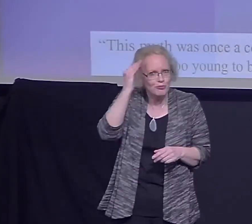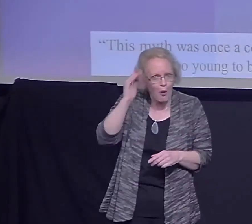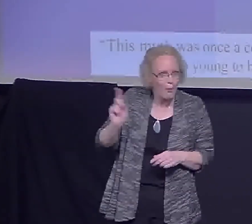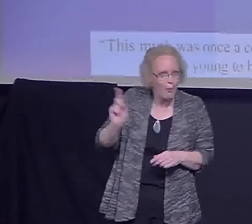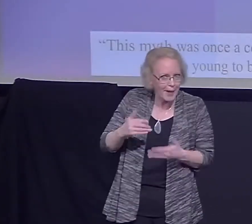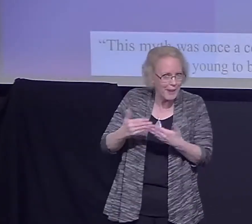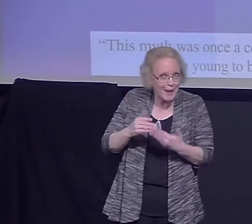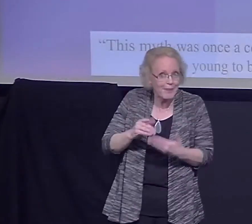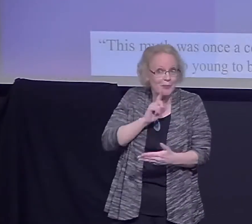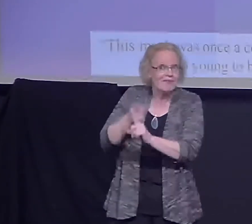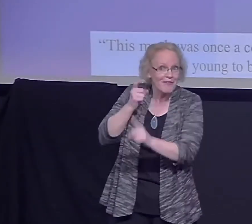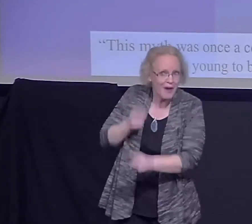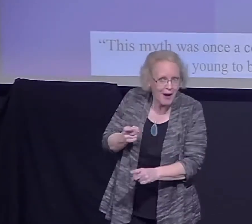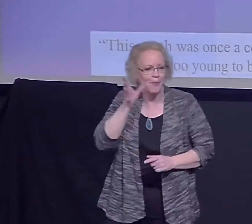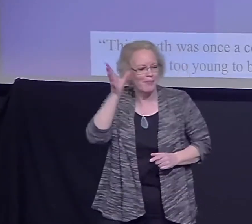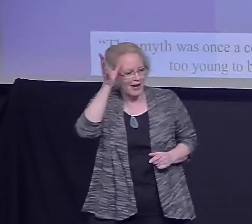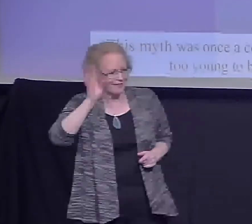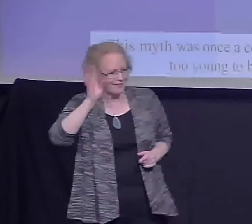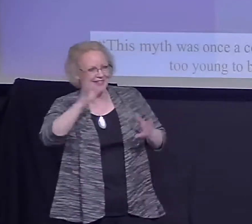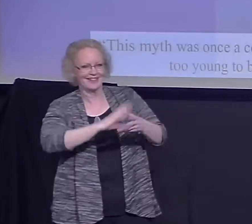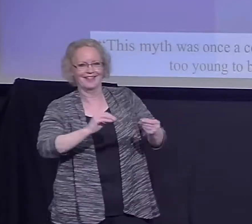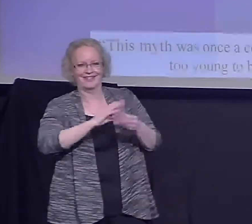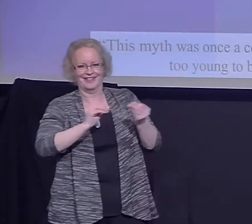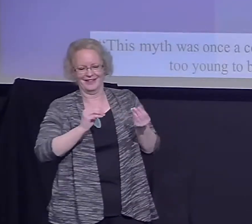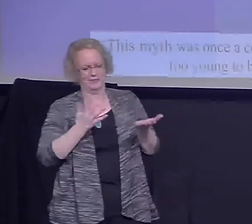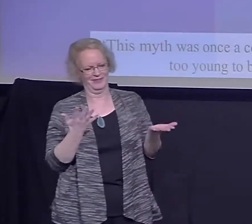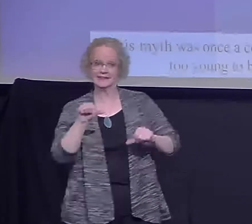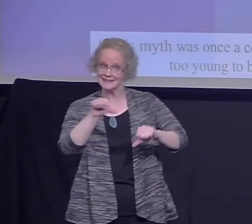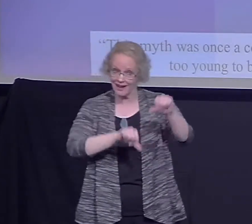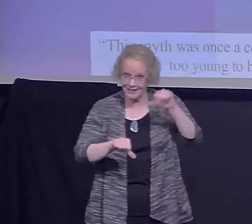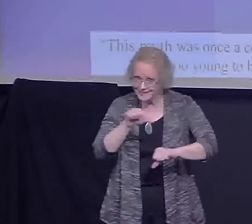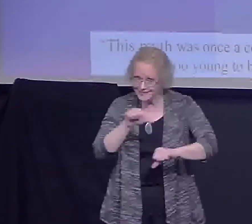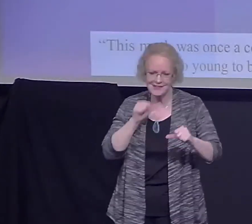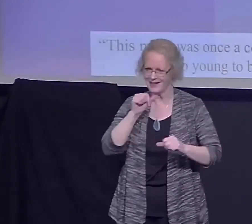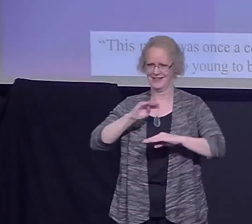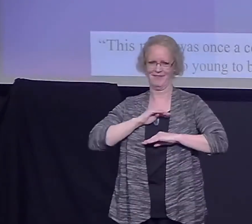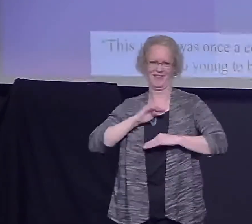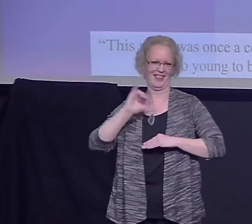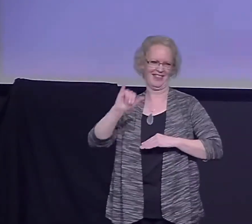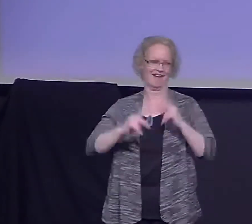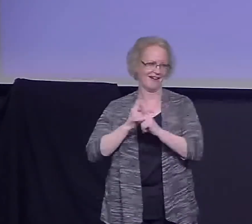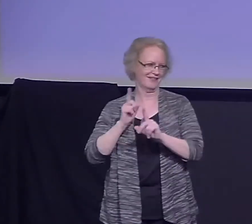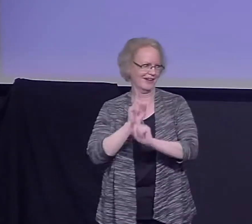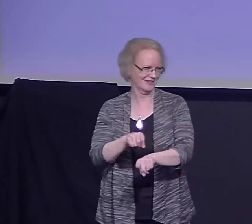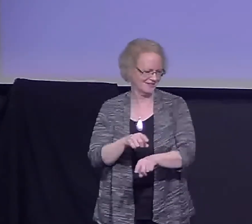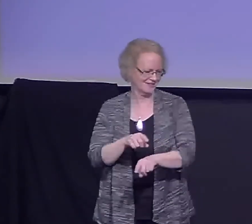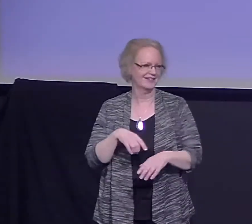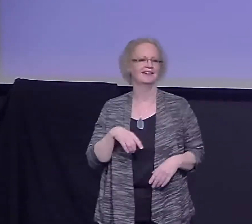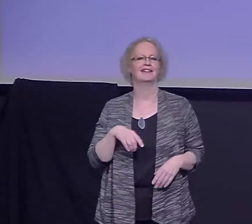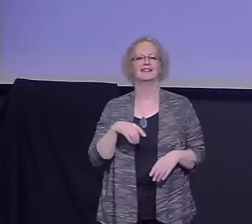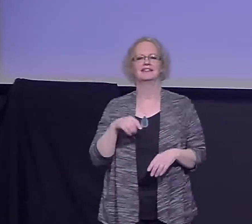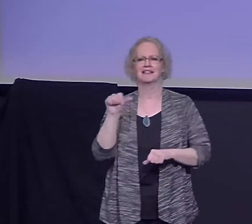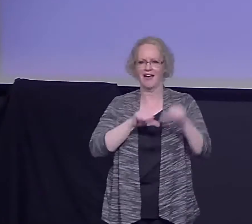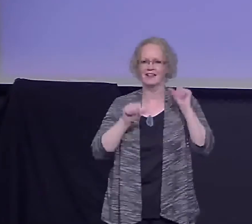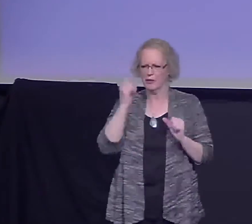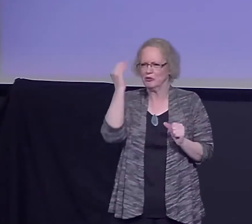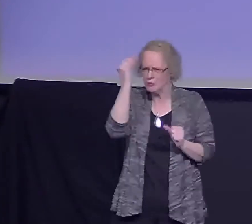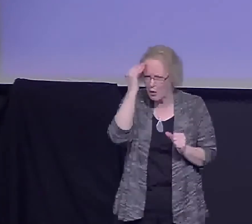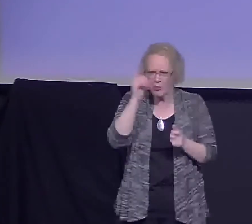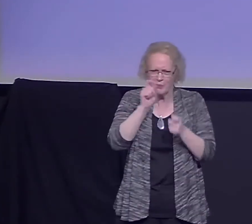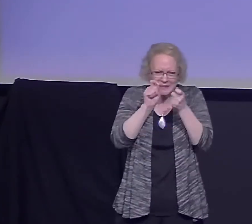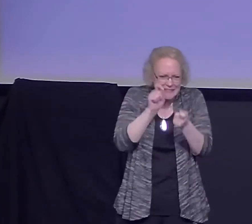from. But as scientists, we're not satisfied with these kinds of answers. We want to know about the mechanisms. So where does language come from? Are there